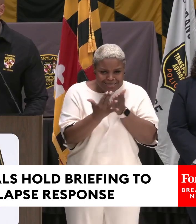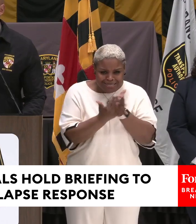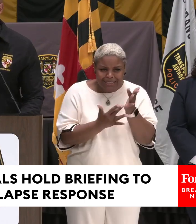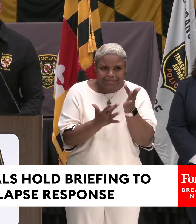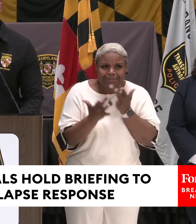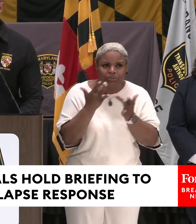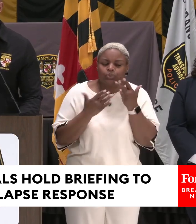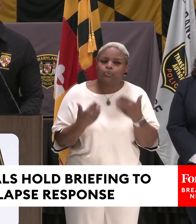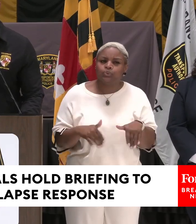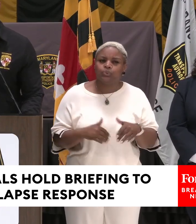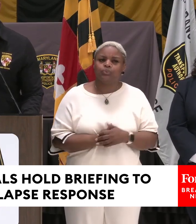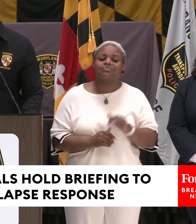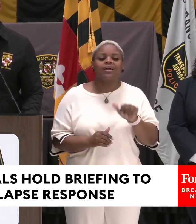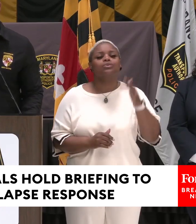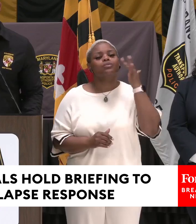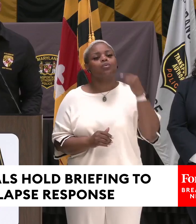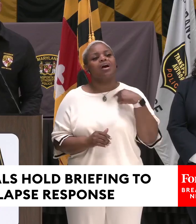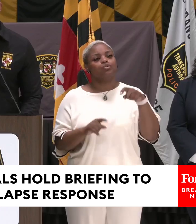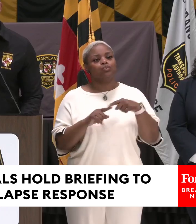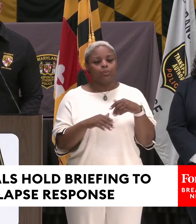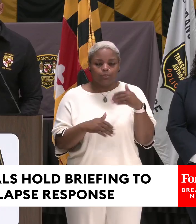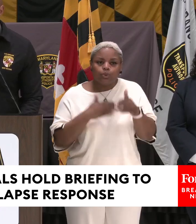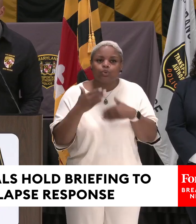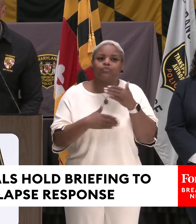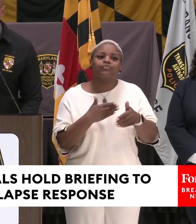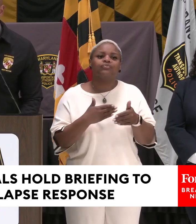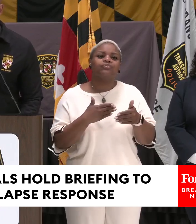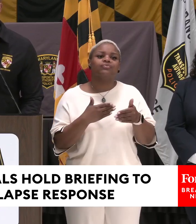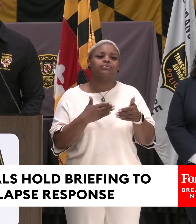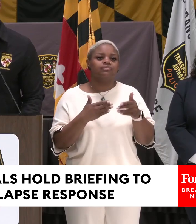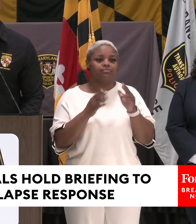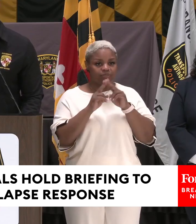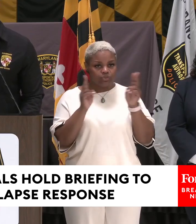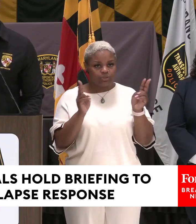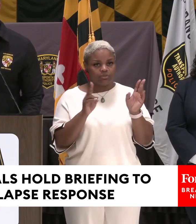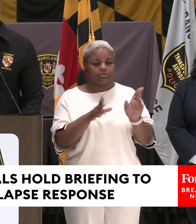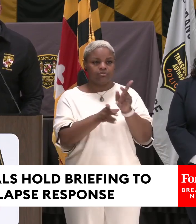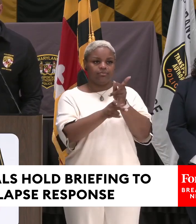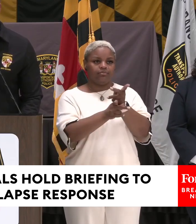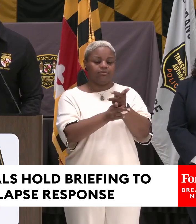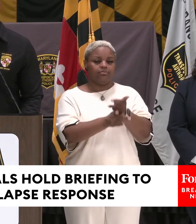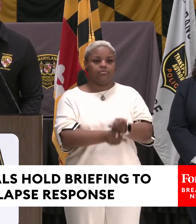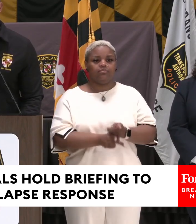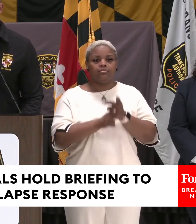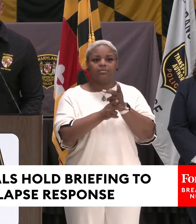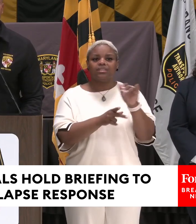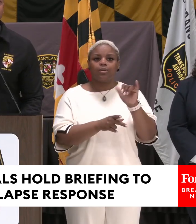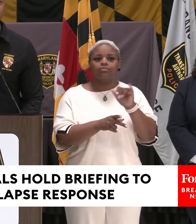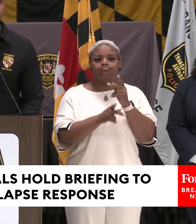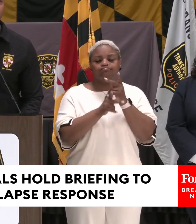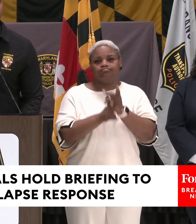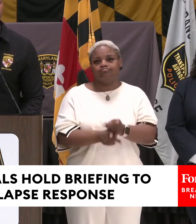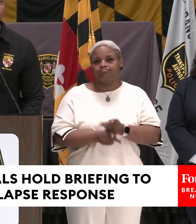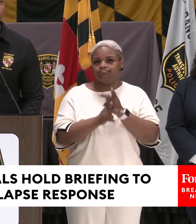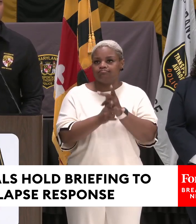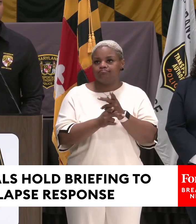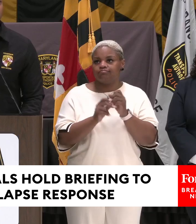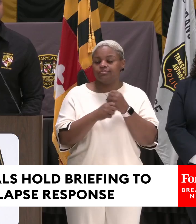And that's why we have to move with not just extreme caution, but also extreme safety. Because as we've said